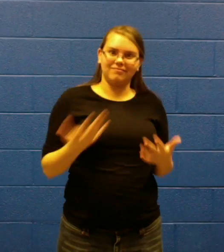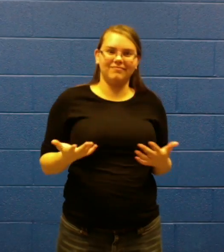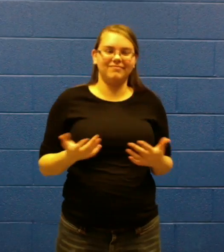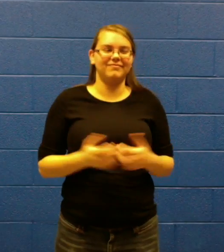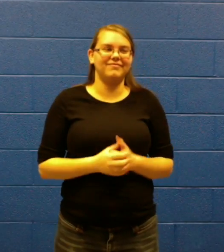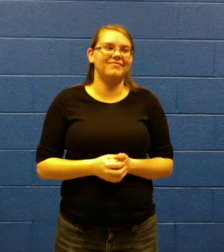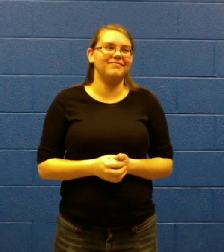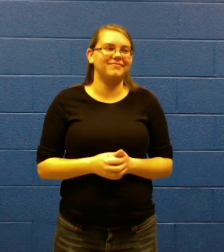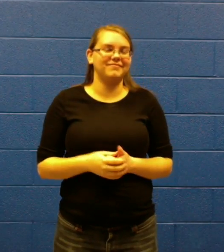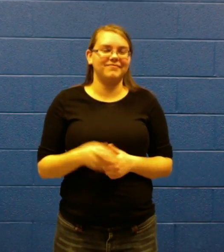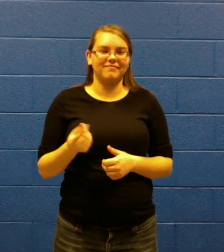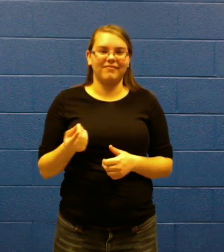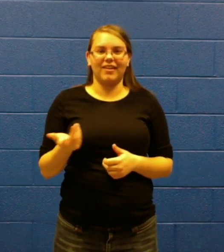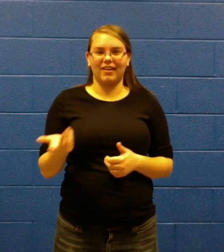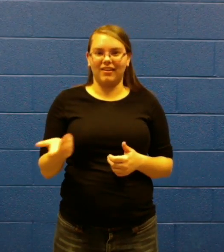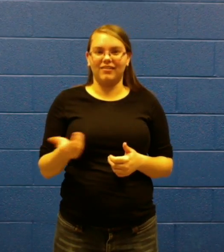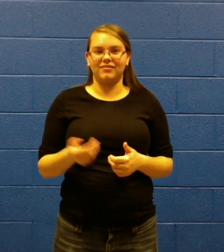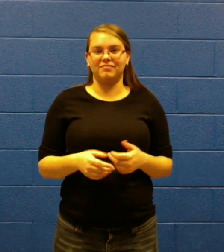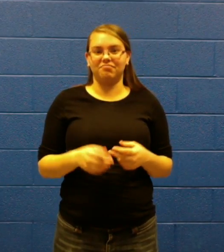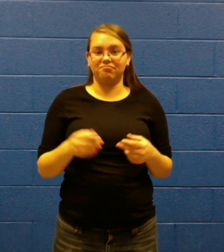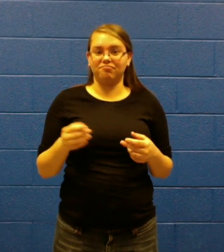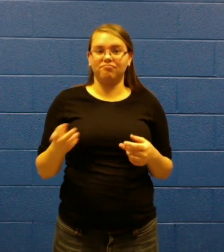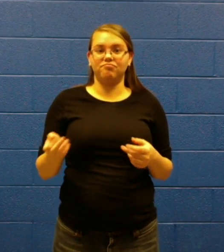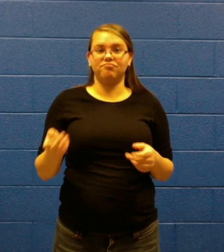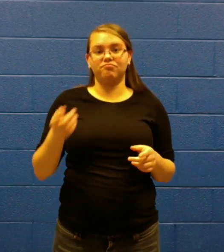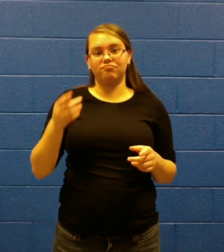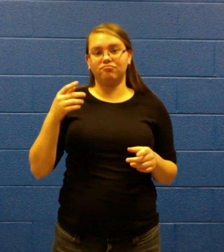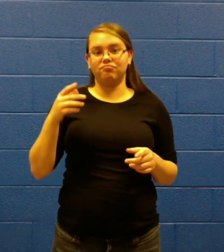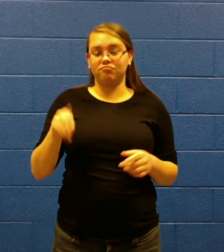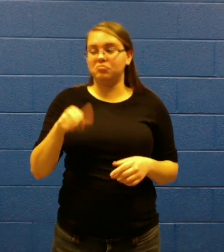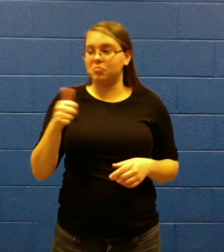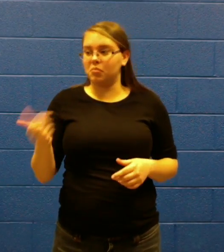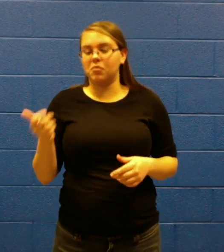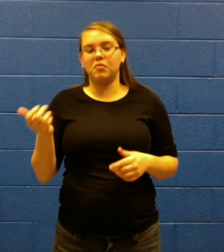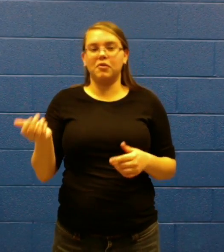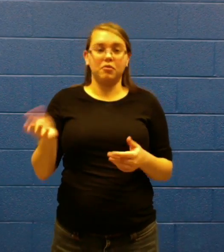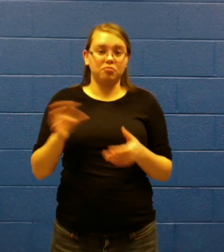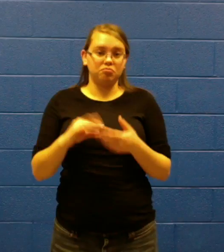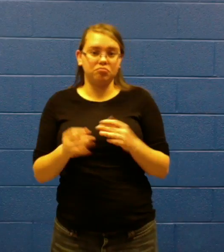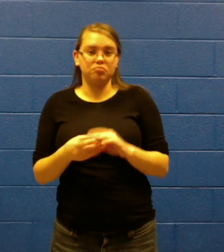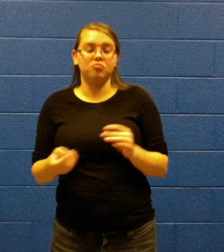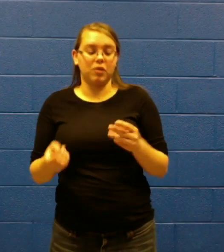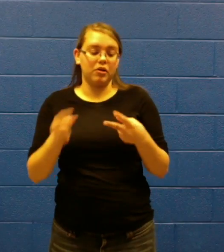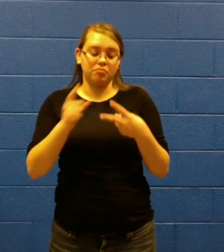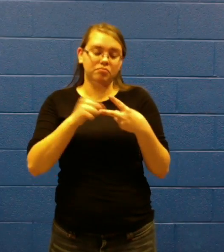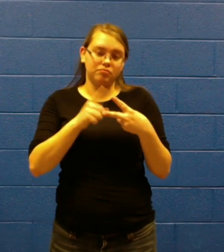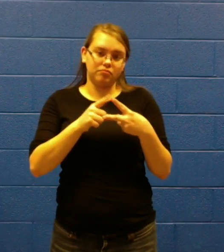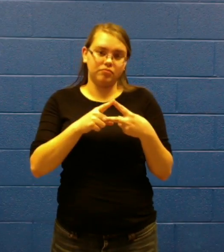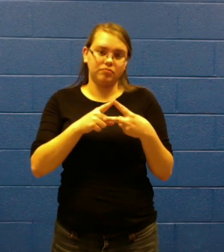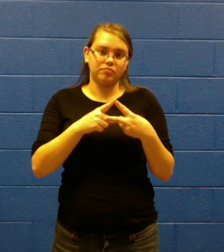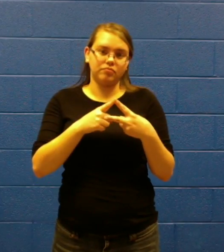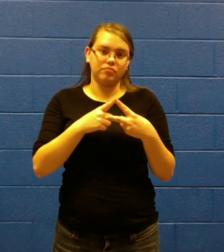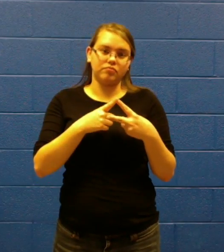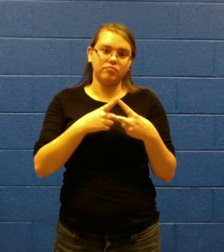Another thing my dog does is we have Little Bit, who's the terrier, and he, when we first got him, was scared